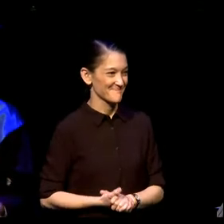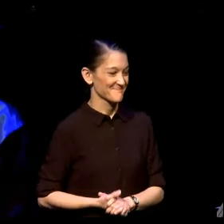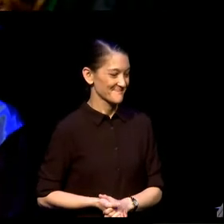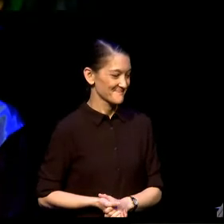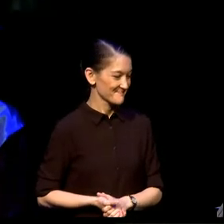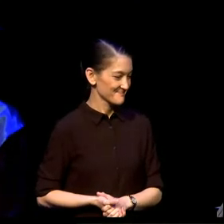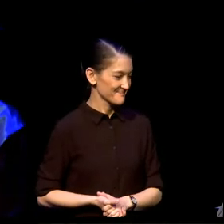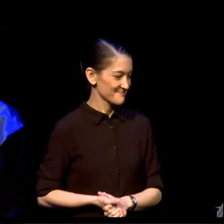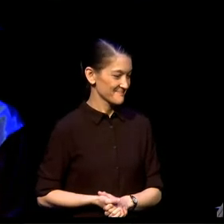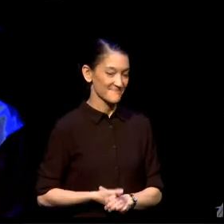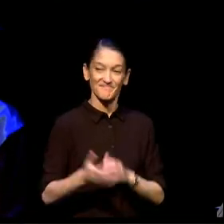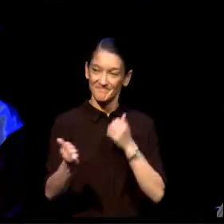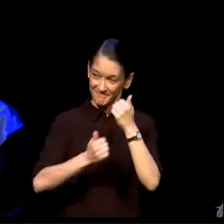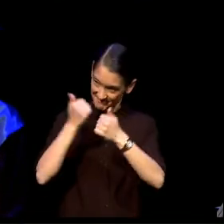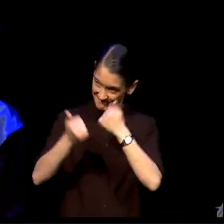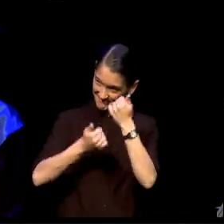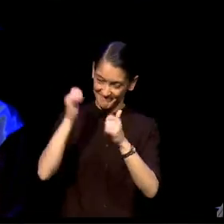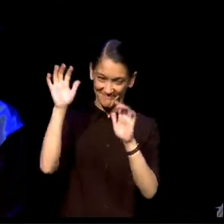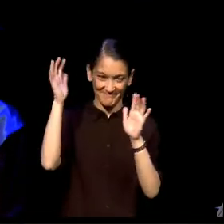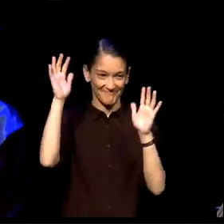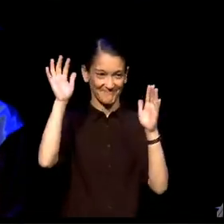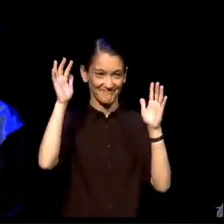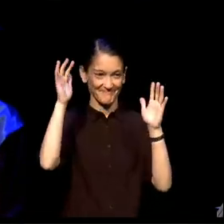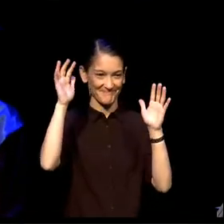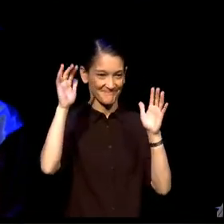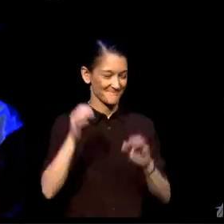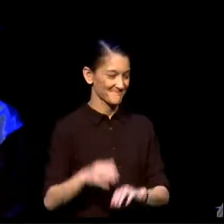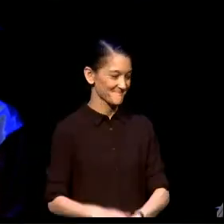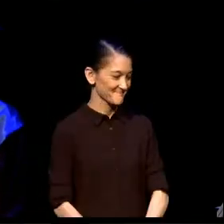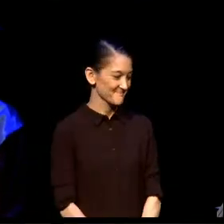Oh, please join me in congratulating them.